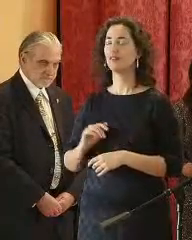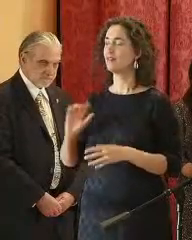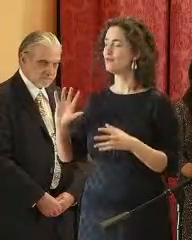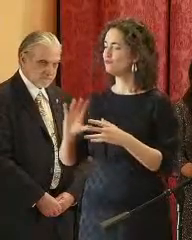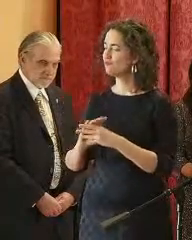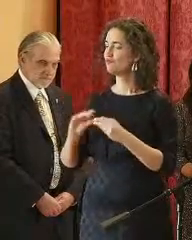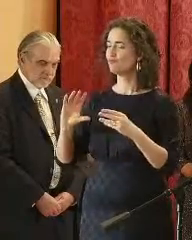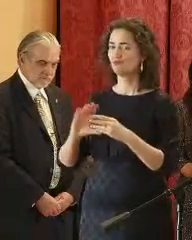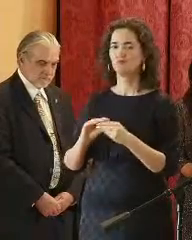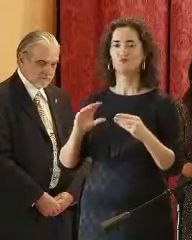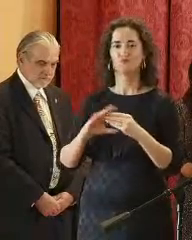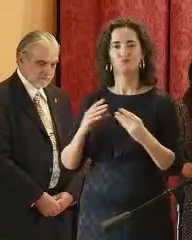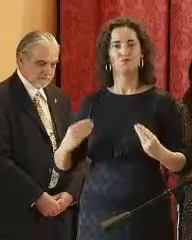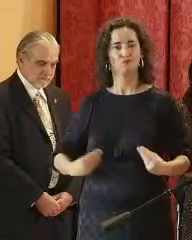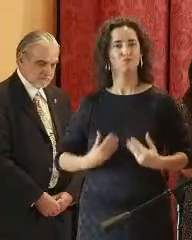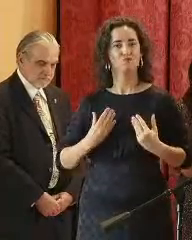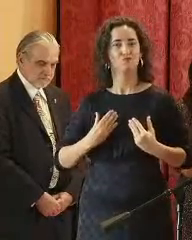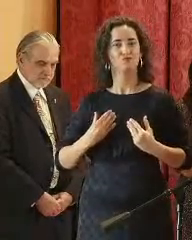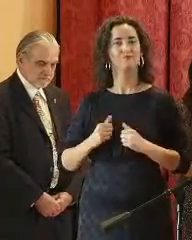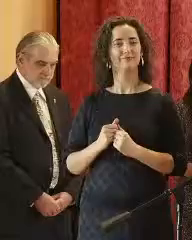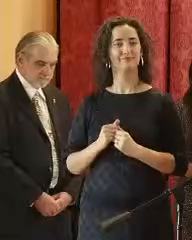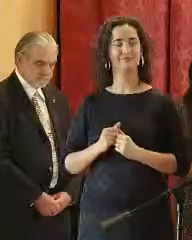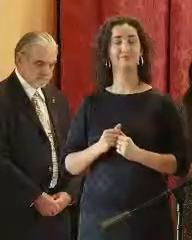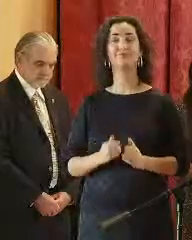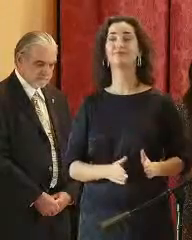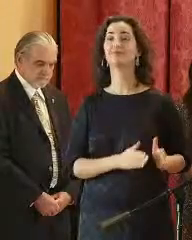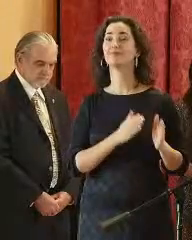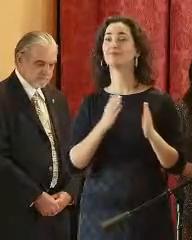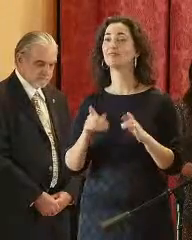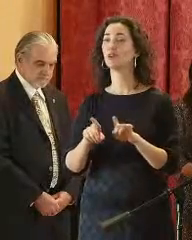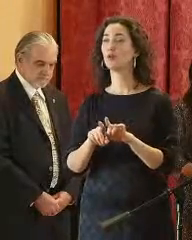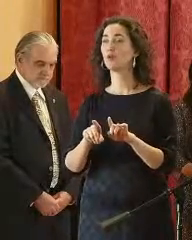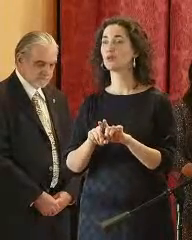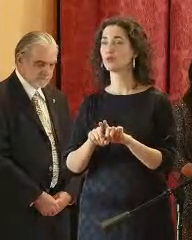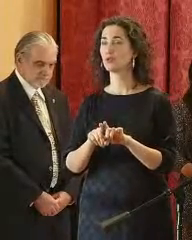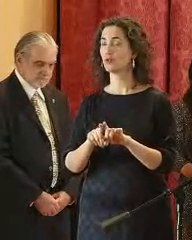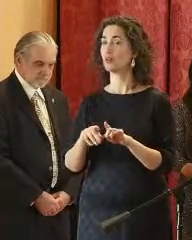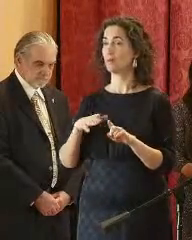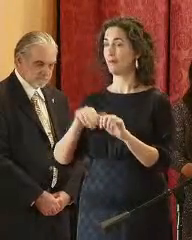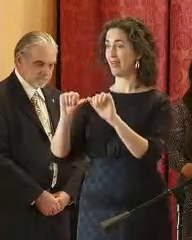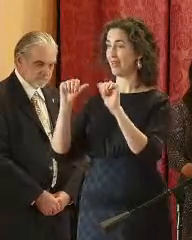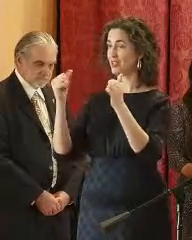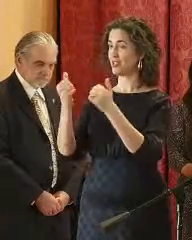heard. I also want to thank my